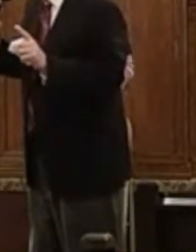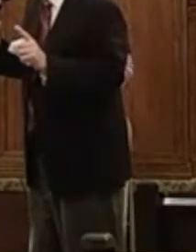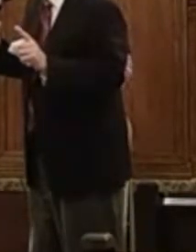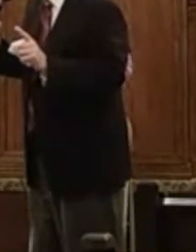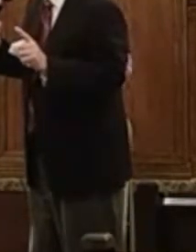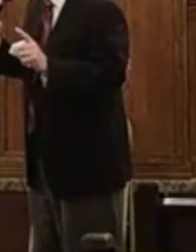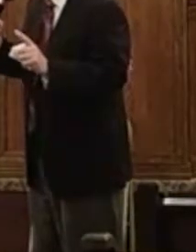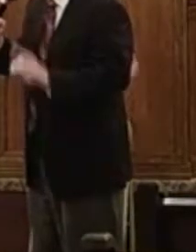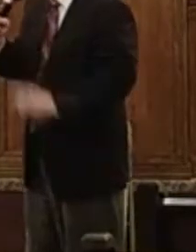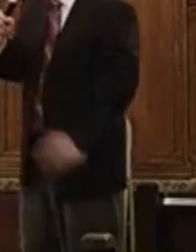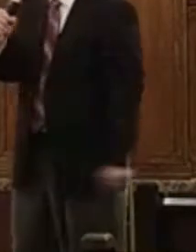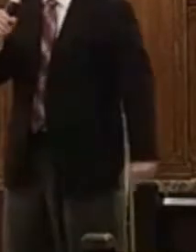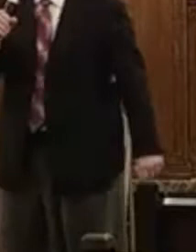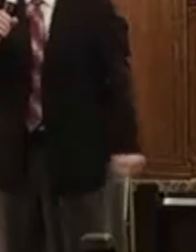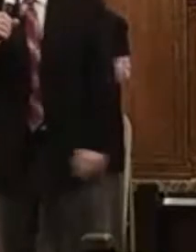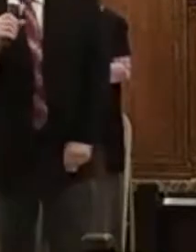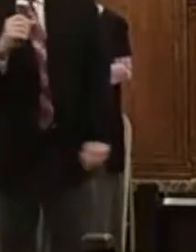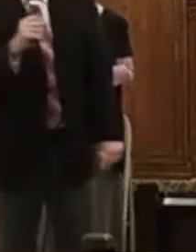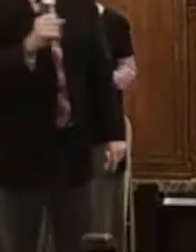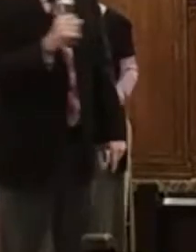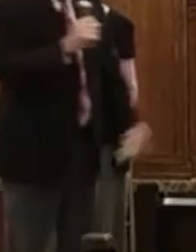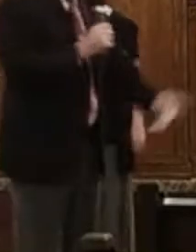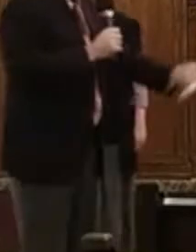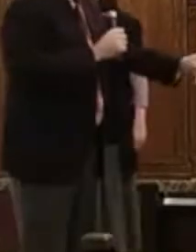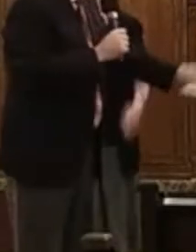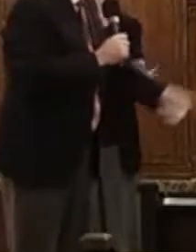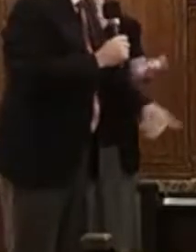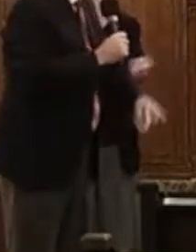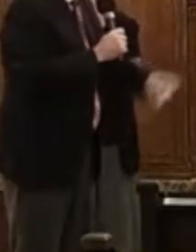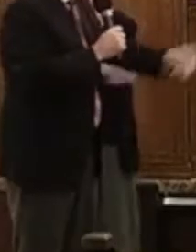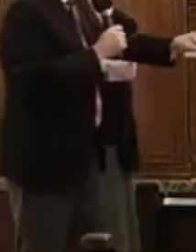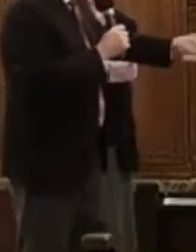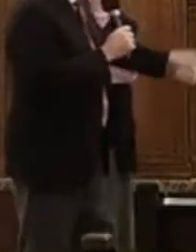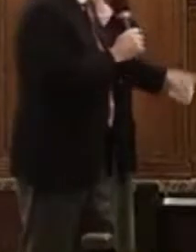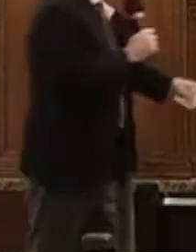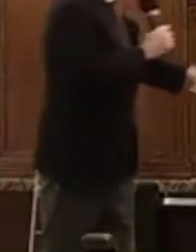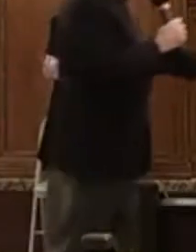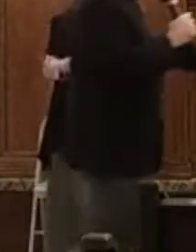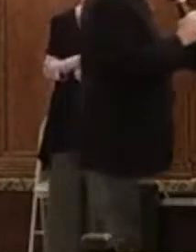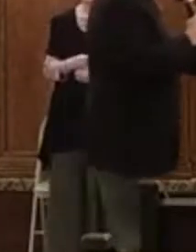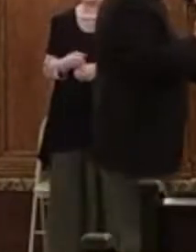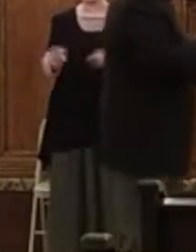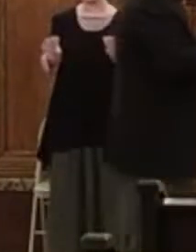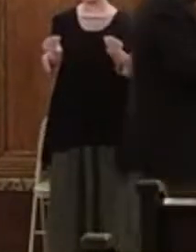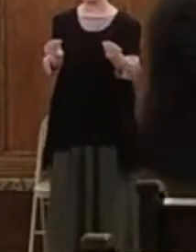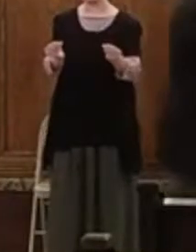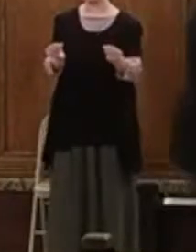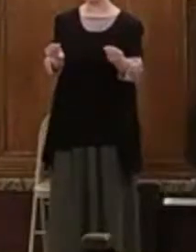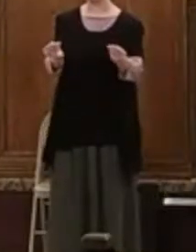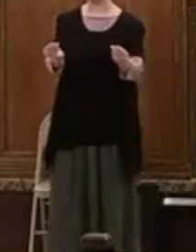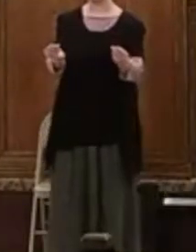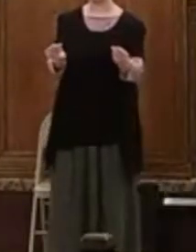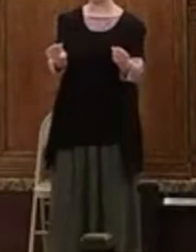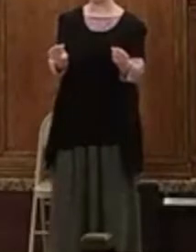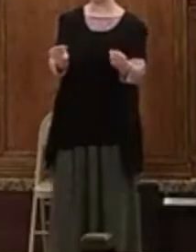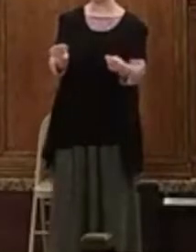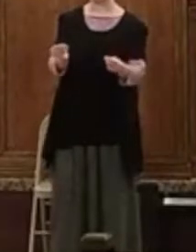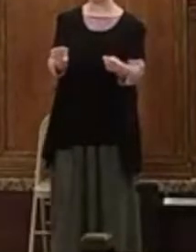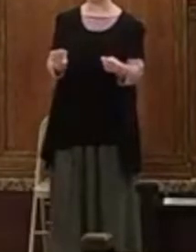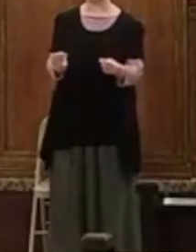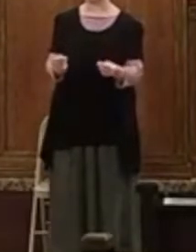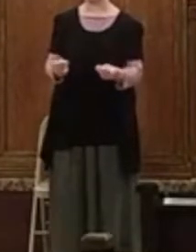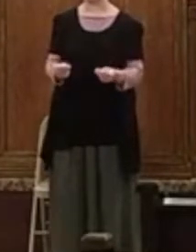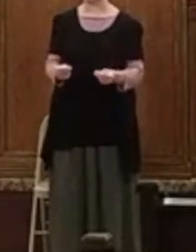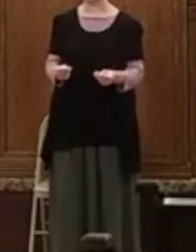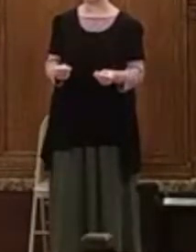What made that place of sand, dust,